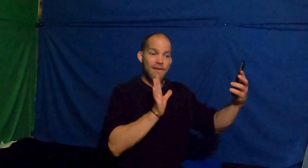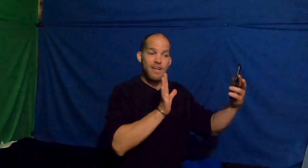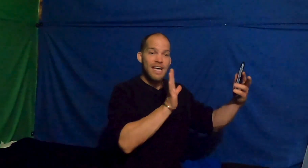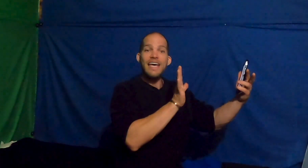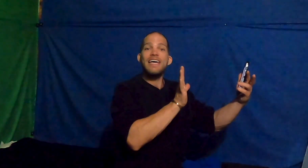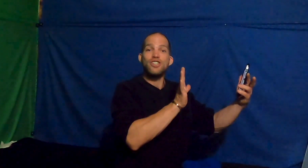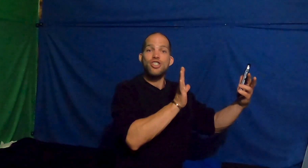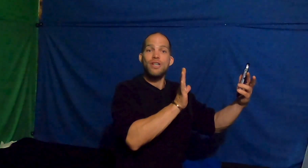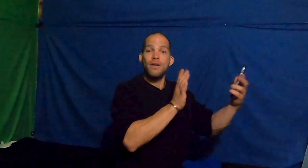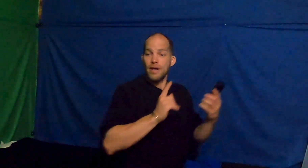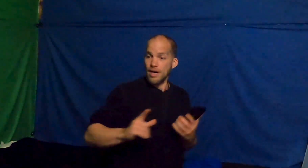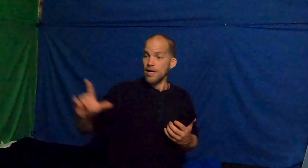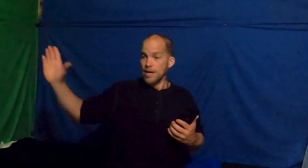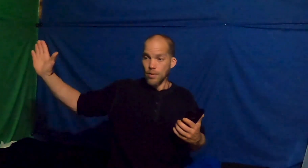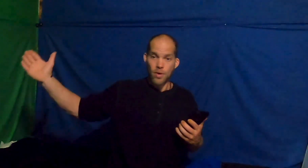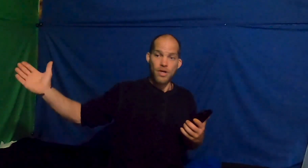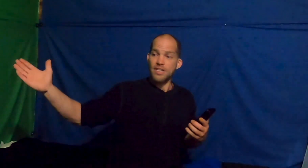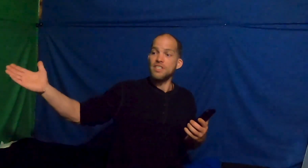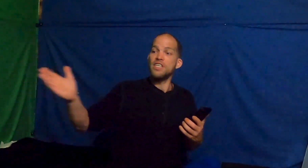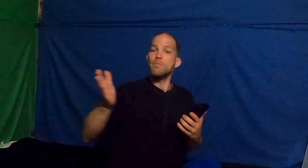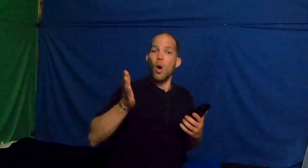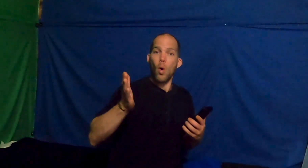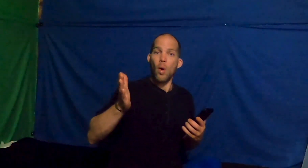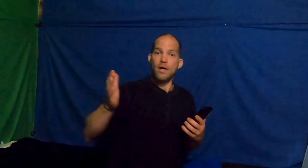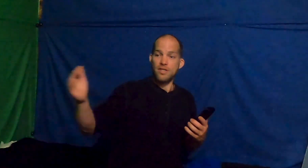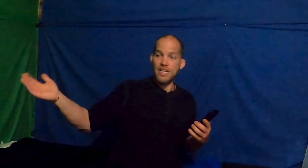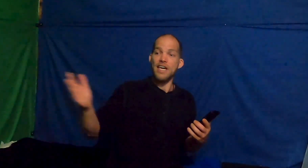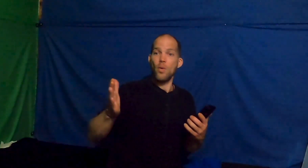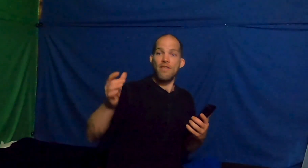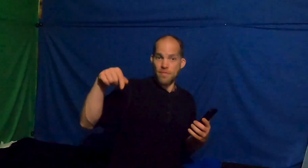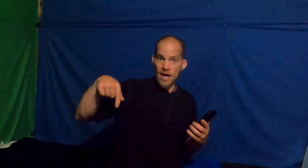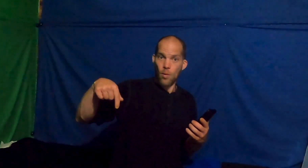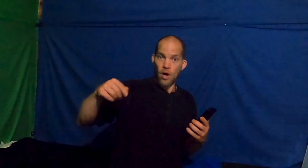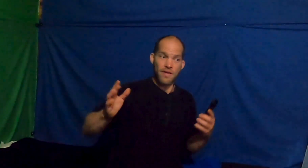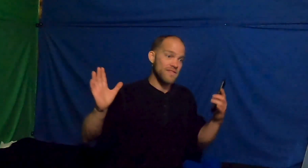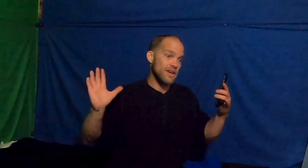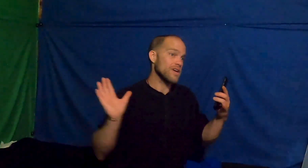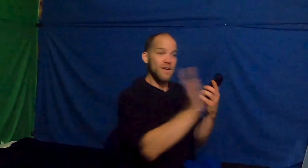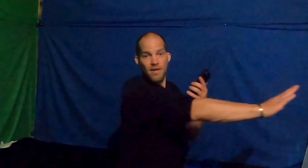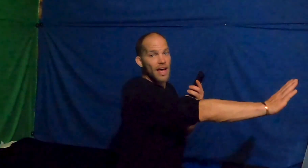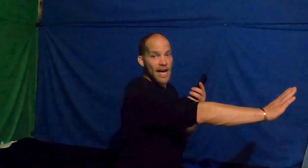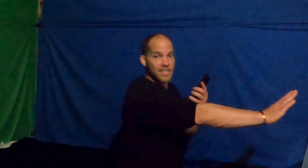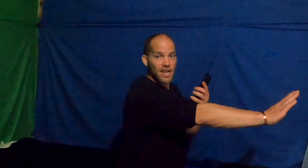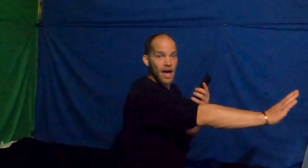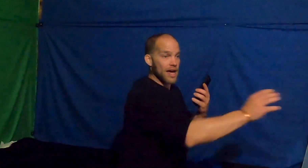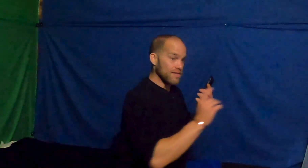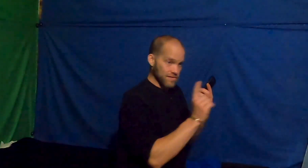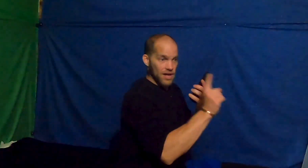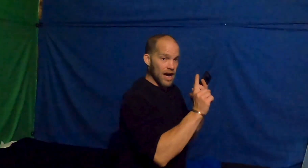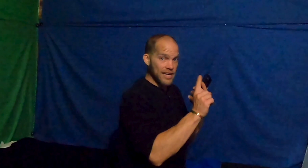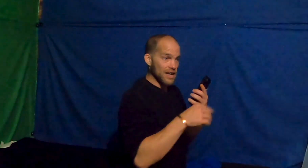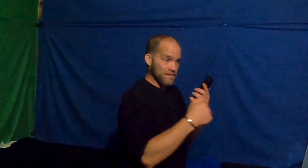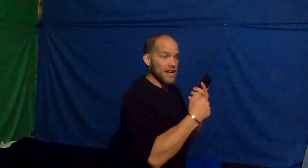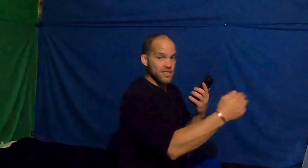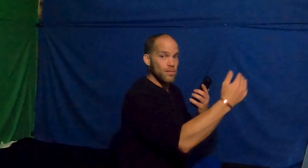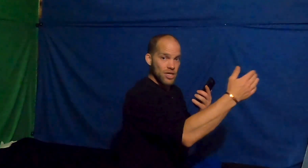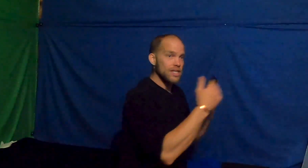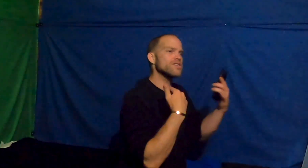a ish, and we're going to demo, take away from that one, as it lie, identified subject here. So